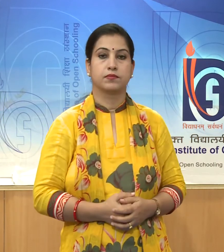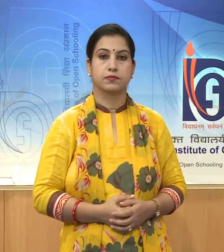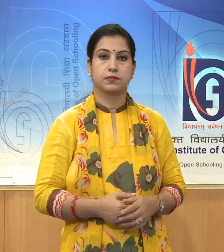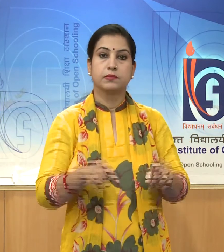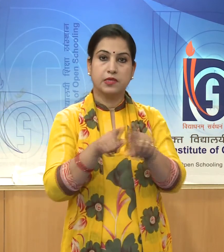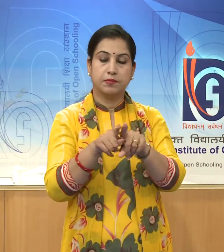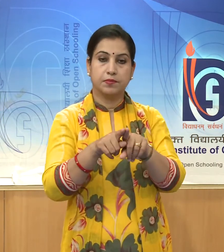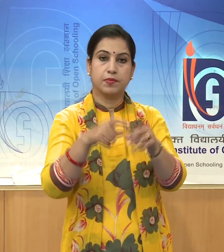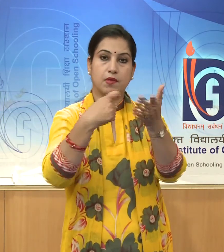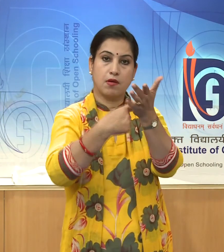Renoir,